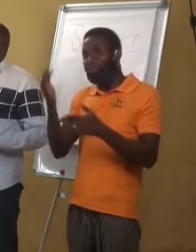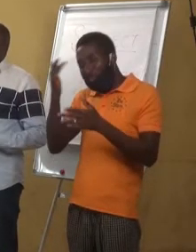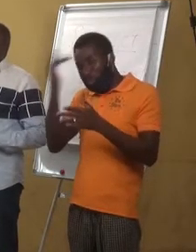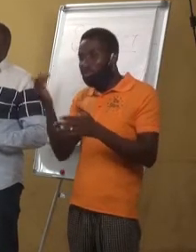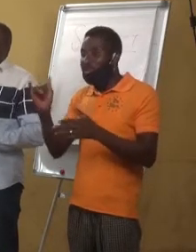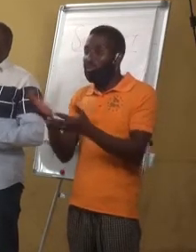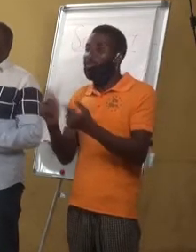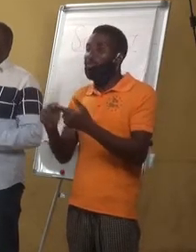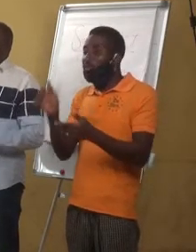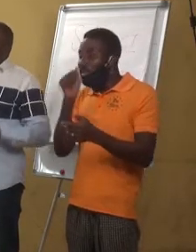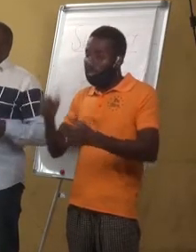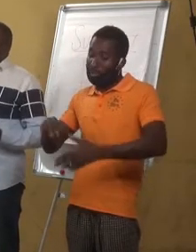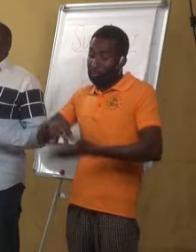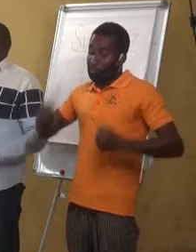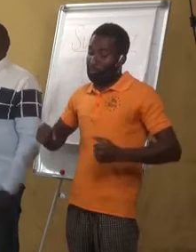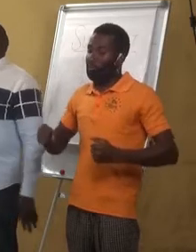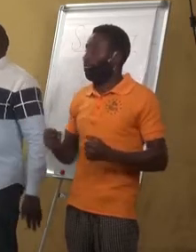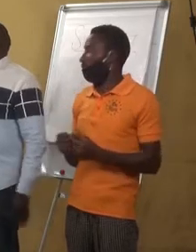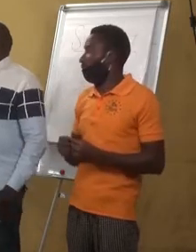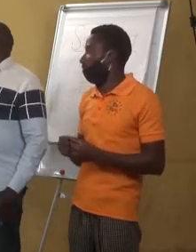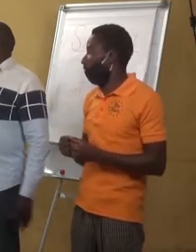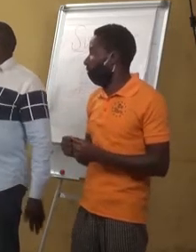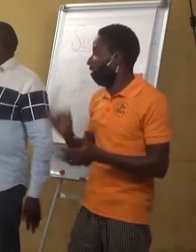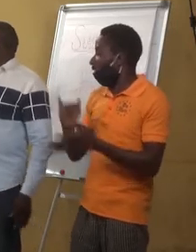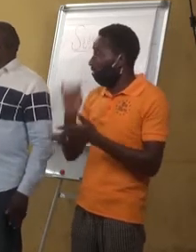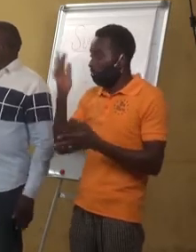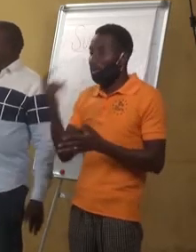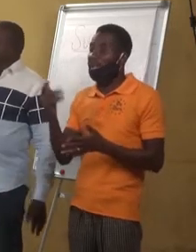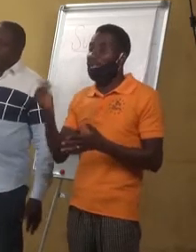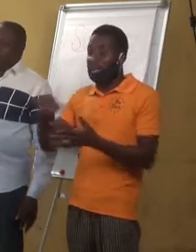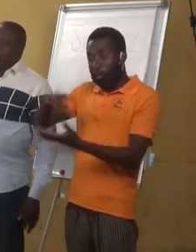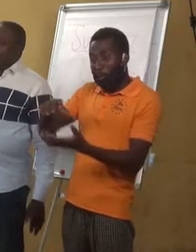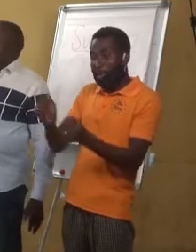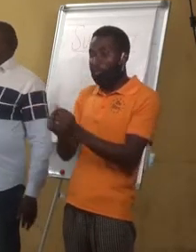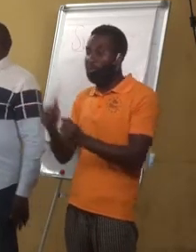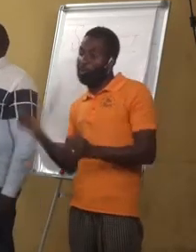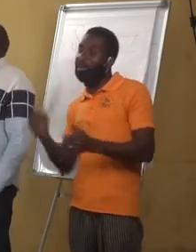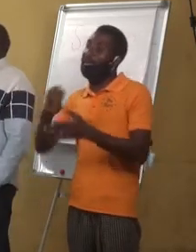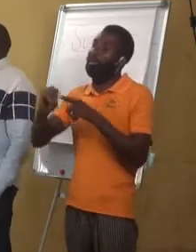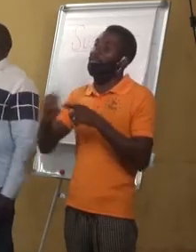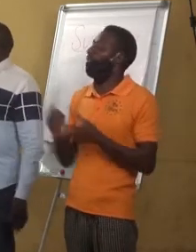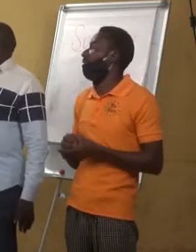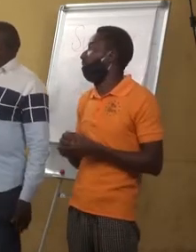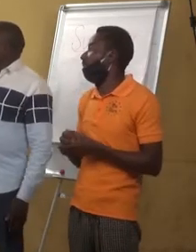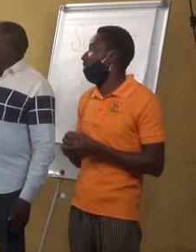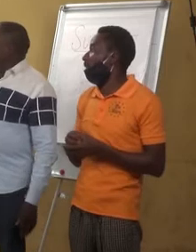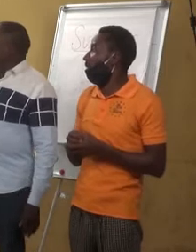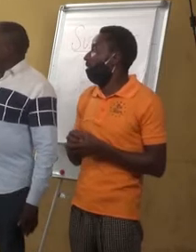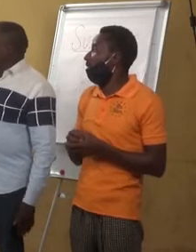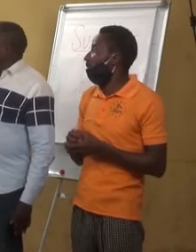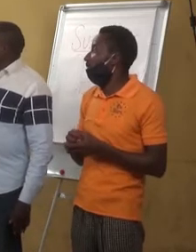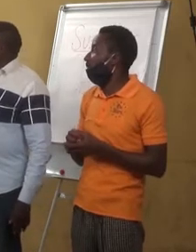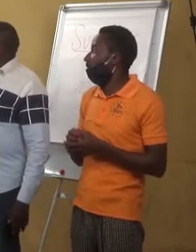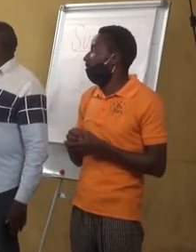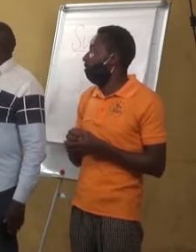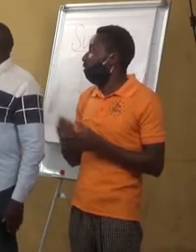stable. They want to obtain what we call stability. That is why they combine with other elements. Having known the definition of